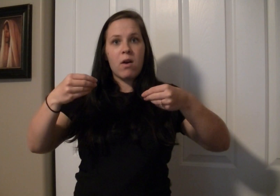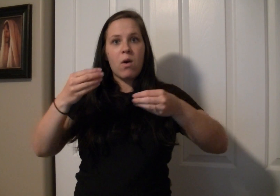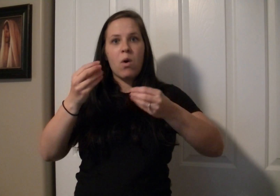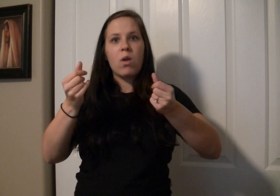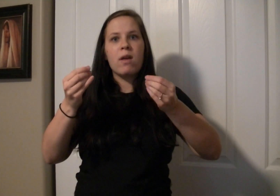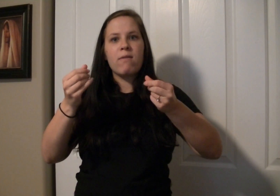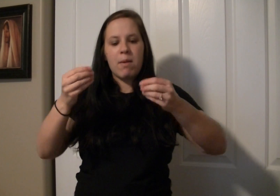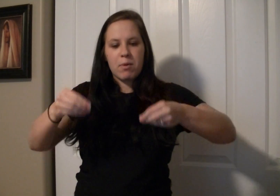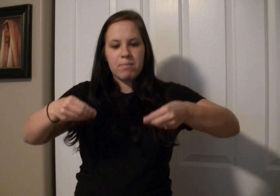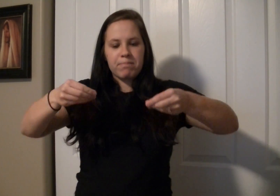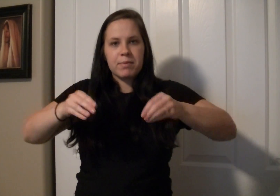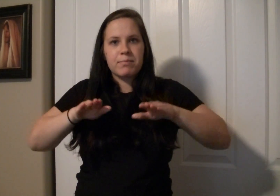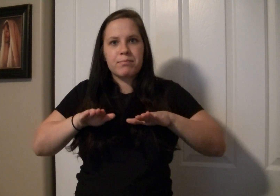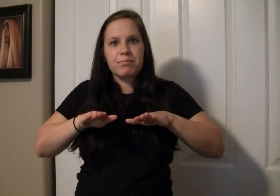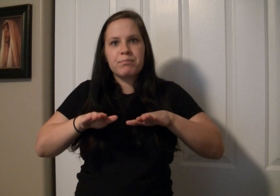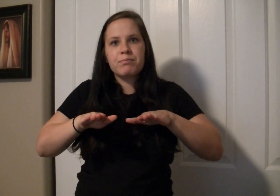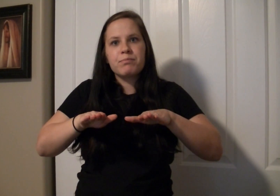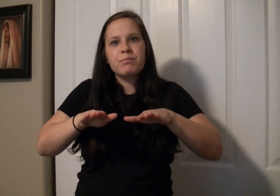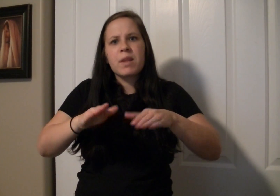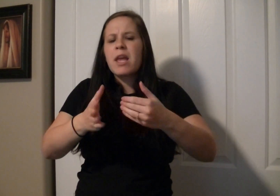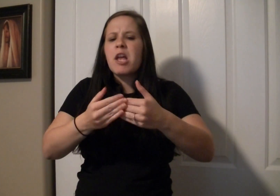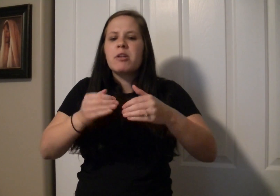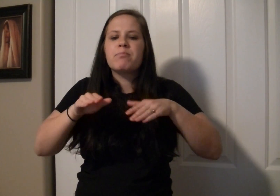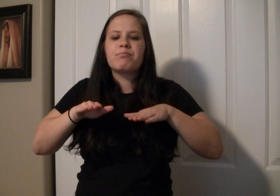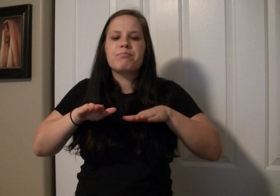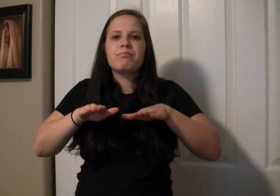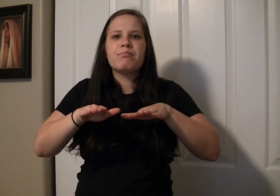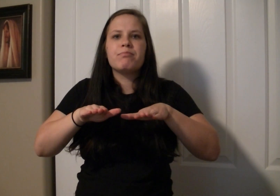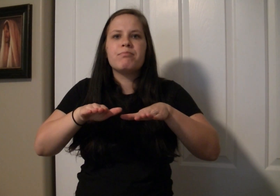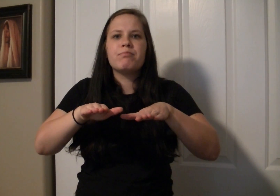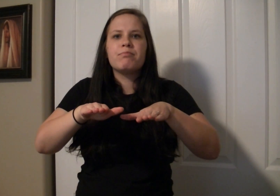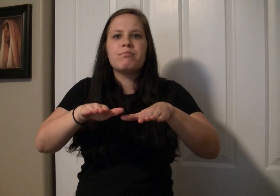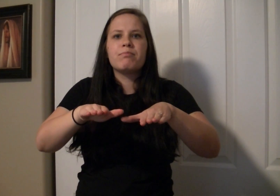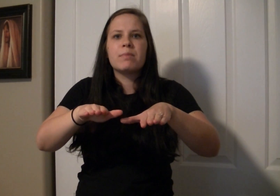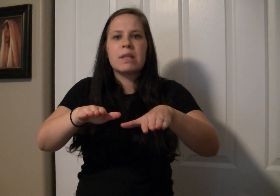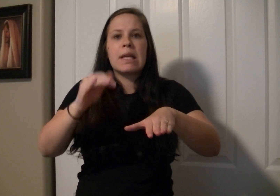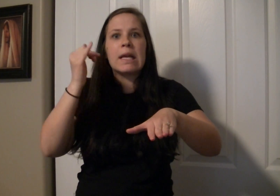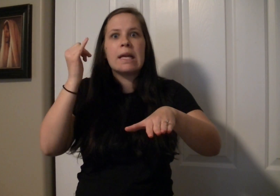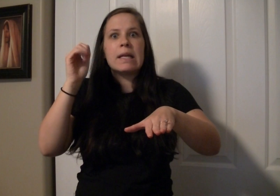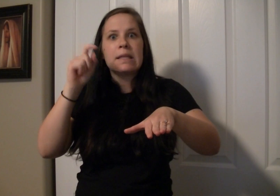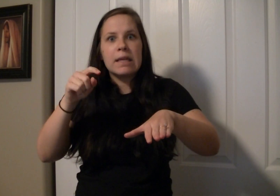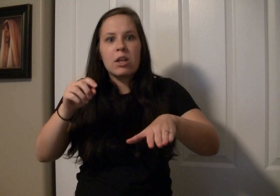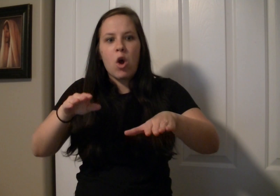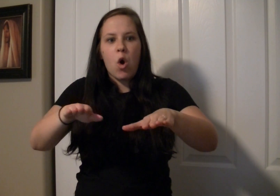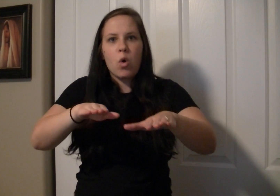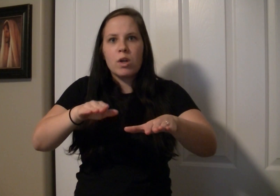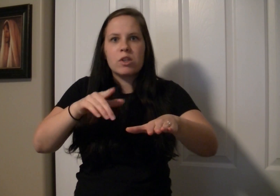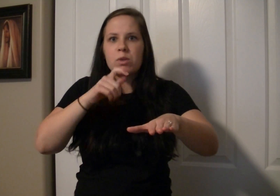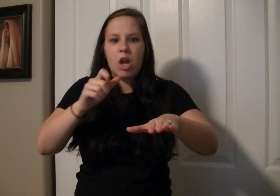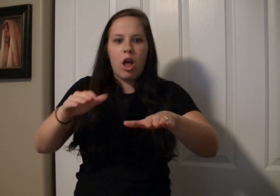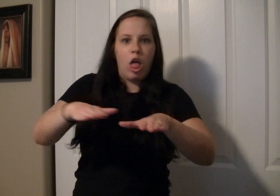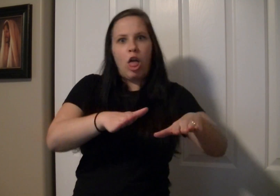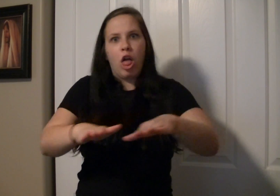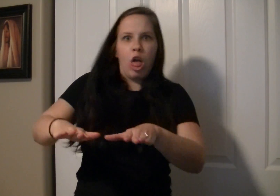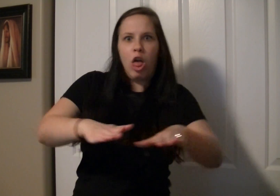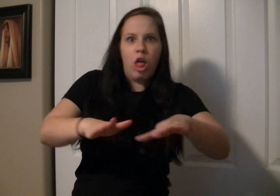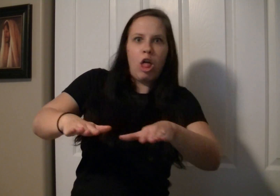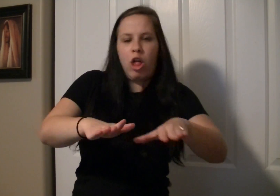got to hold it to kind of keep it from going in all kinds of directions so that your fabric won't be crooked